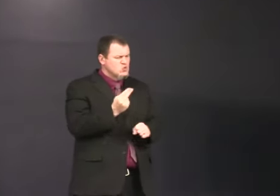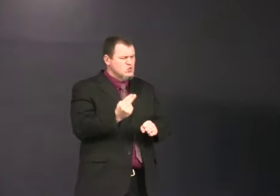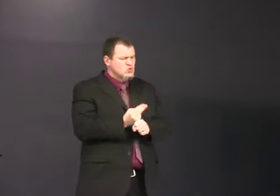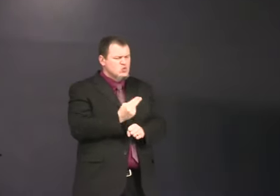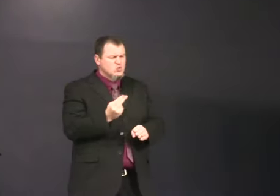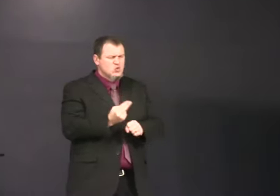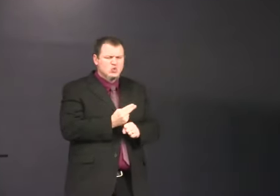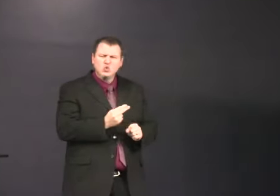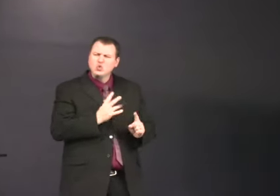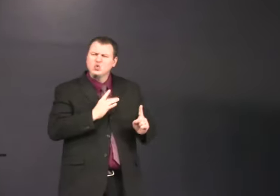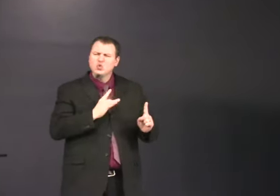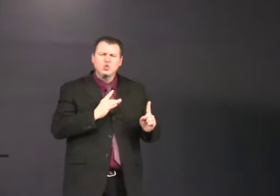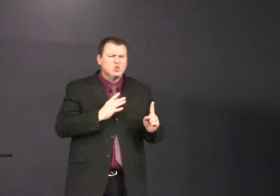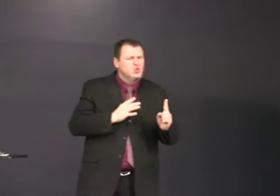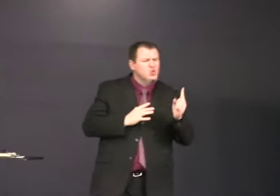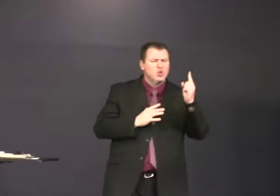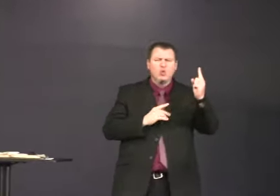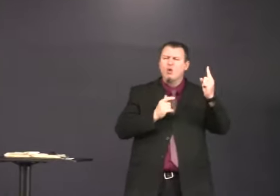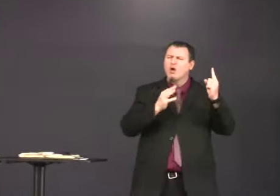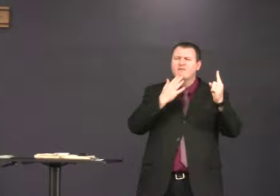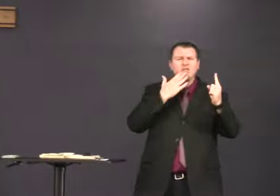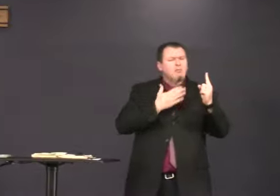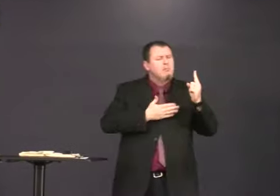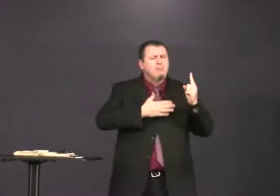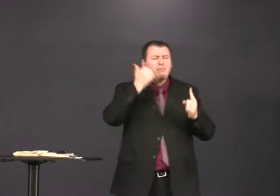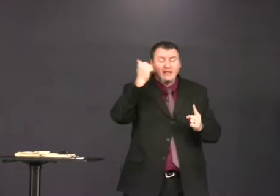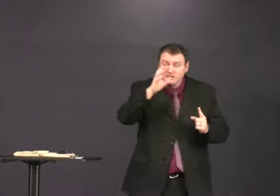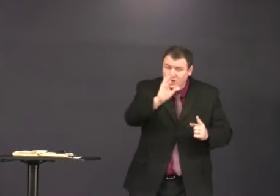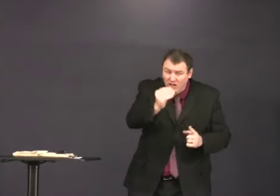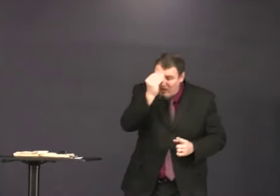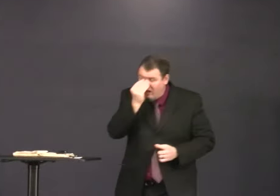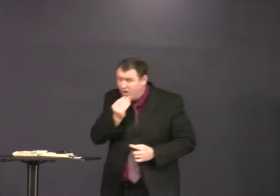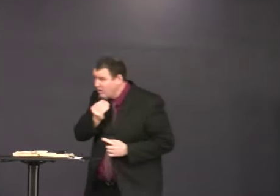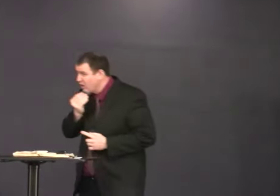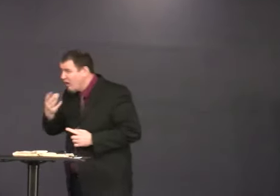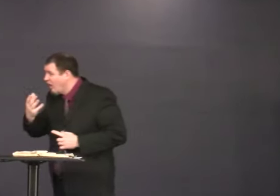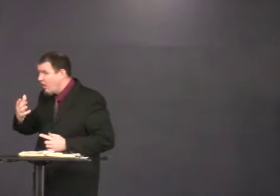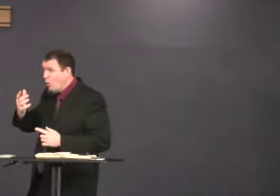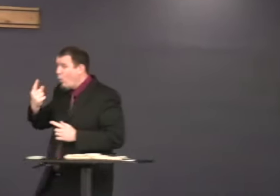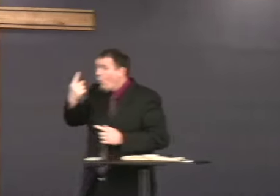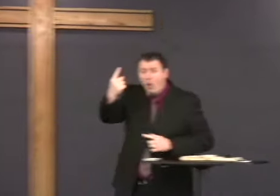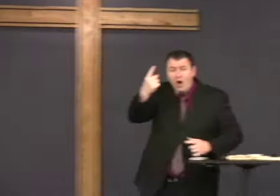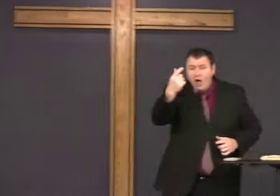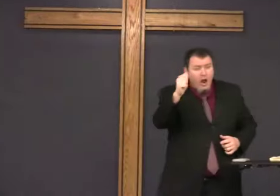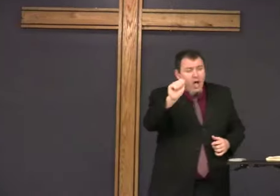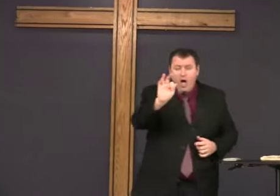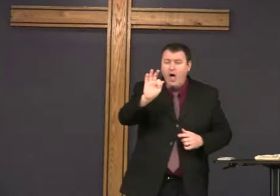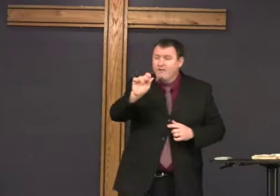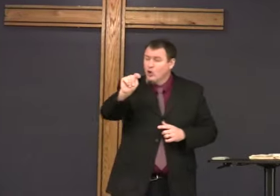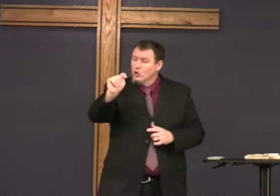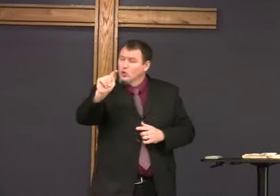What tool did Nehemiah use? One of the best we're going to see.